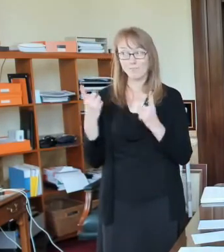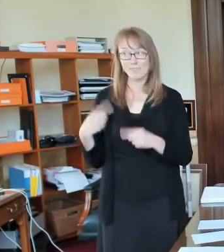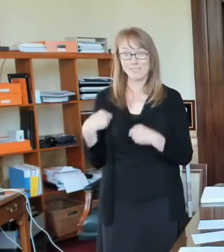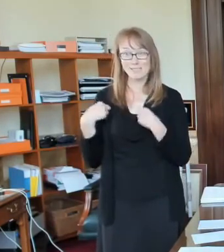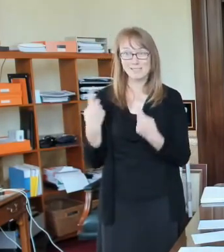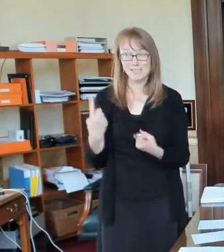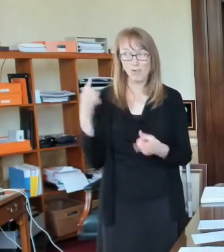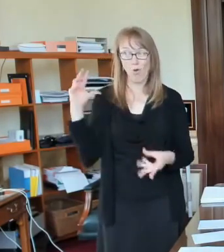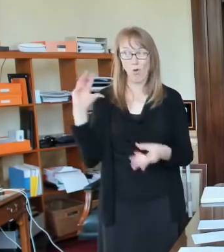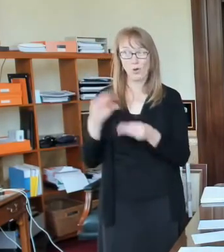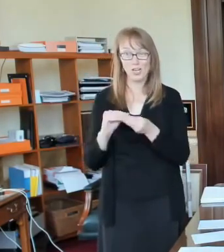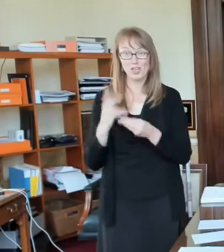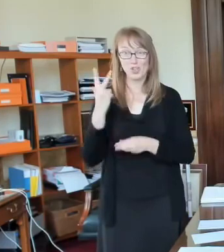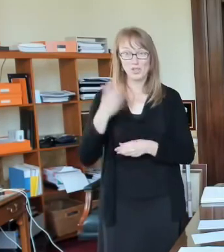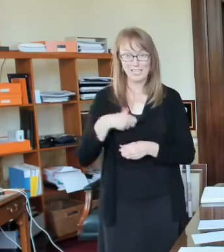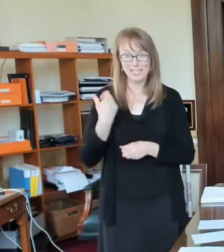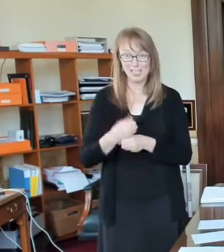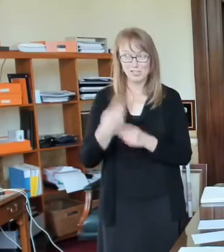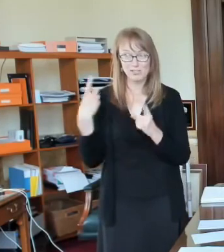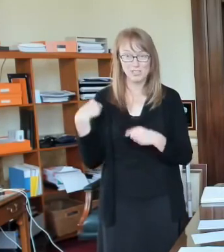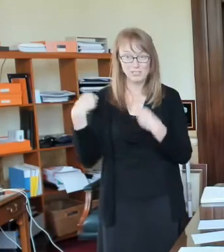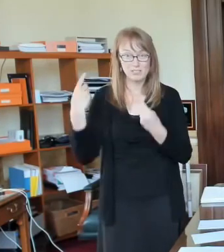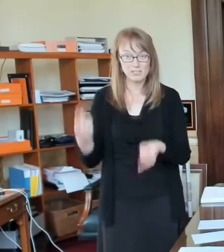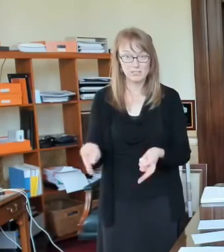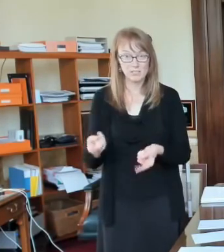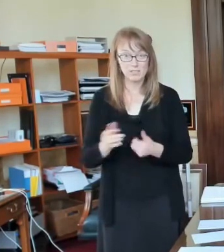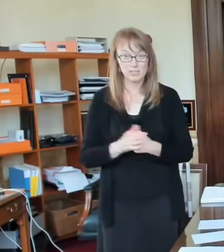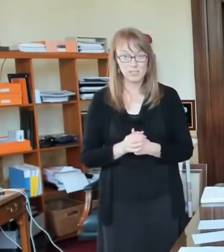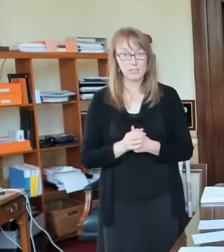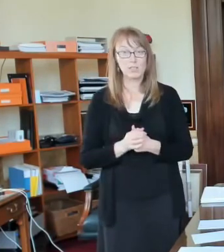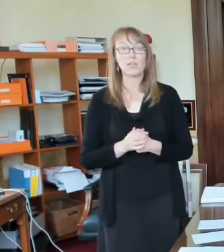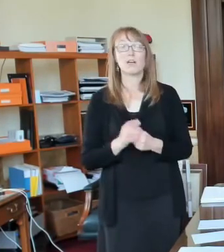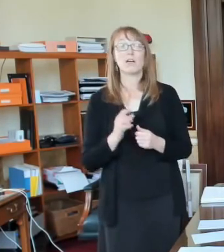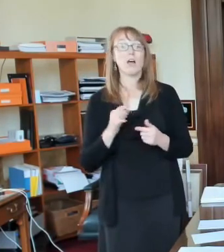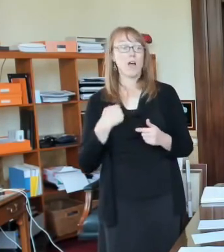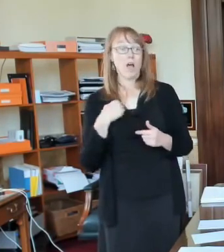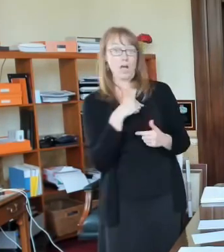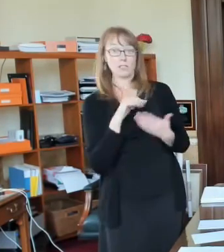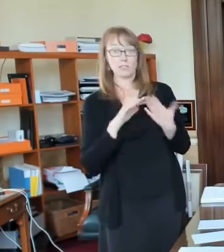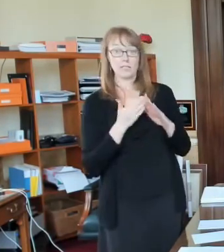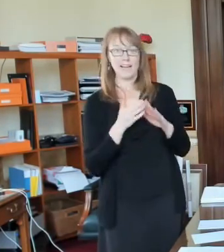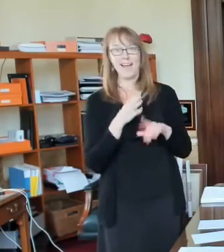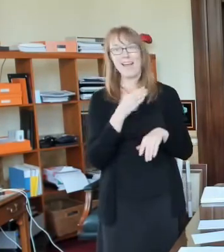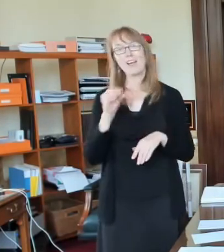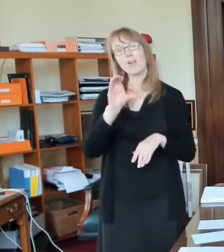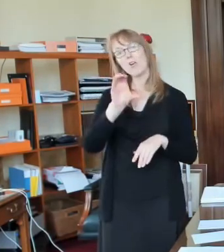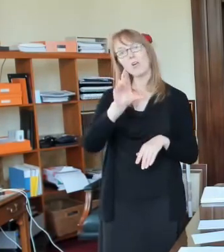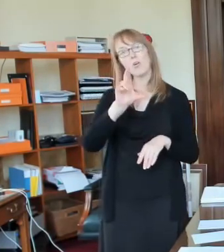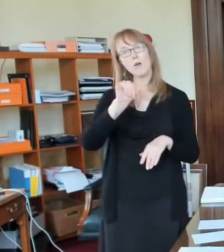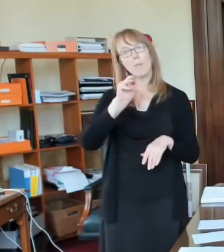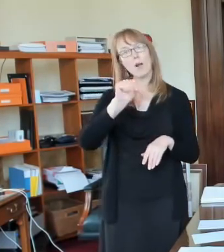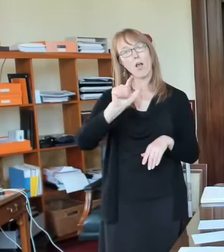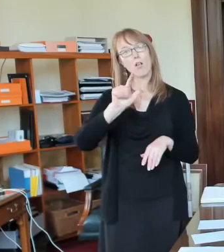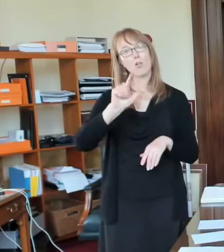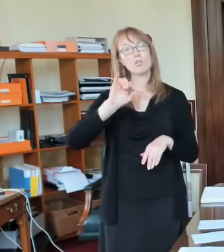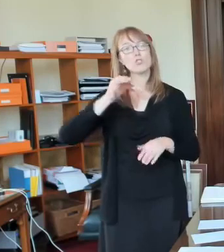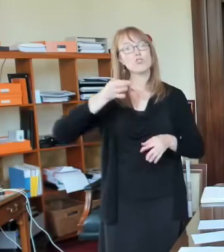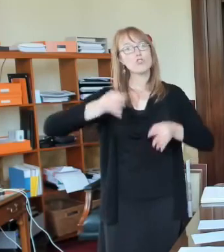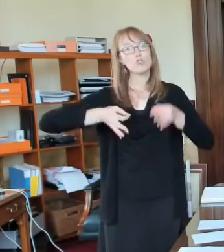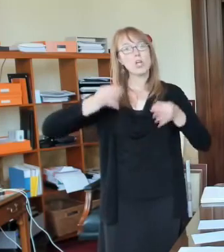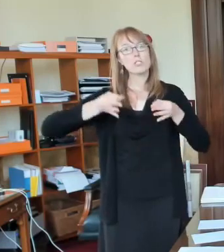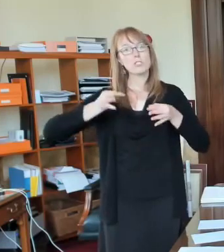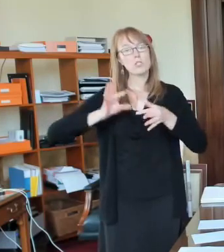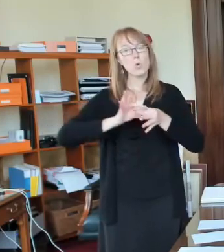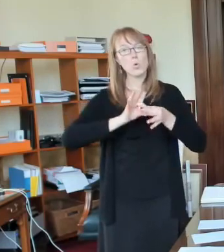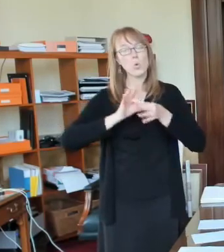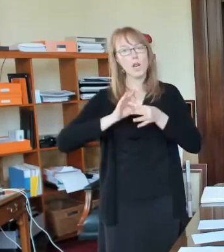position now. And it's not just us working on it, but the Criminal Justice Coordinating Council, which you all know we formed